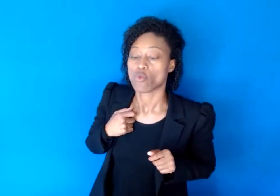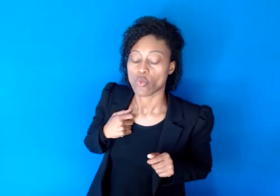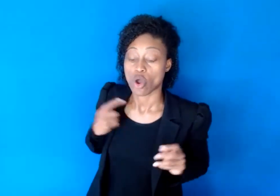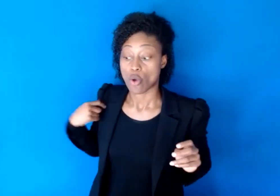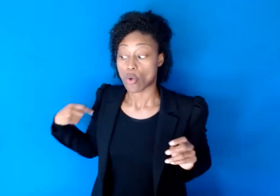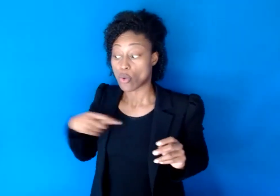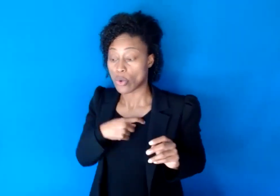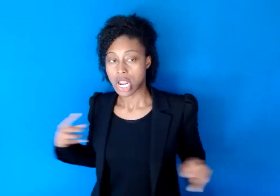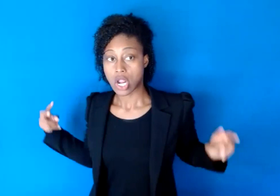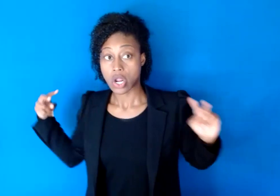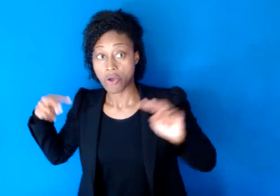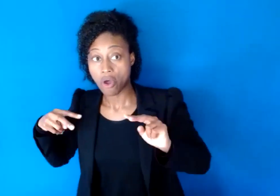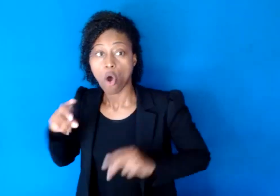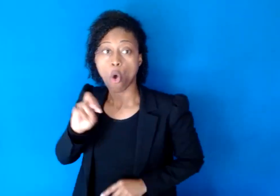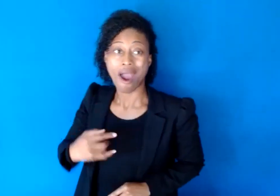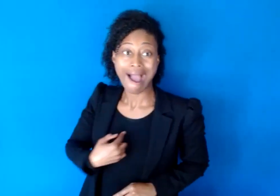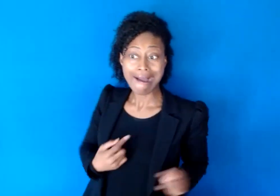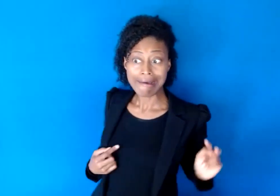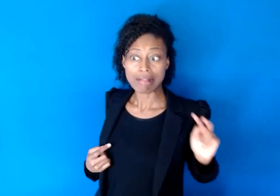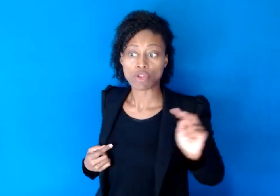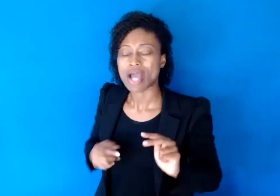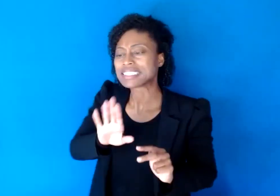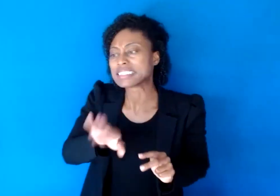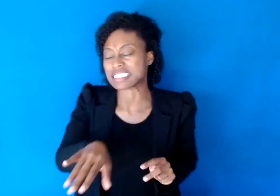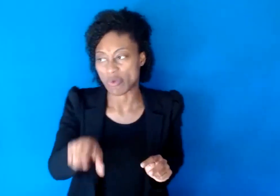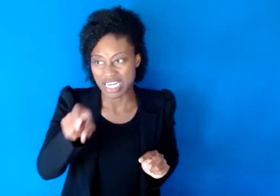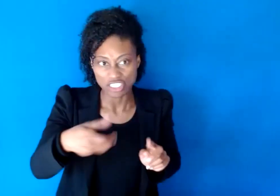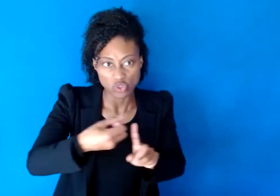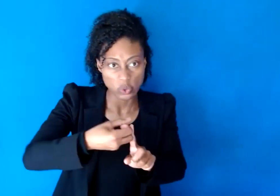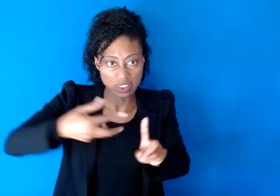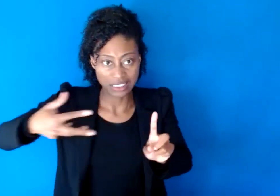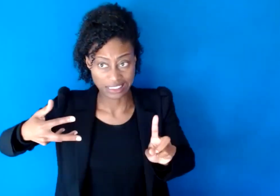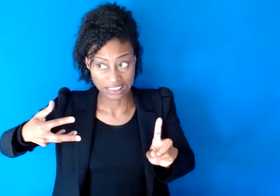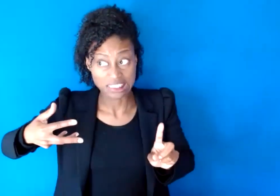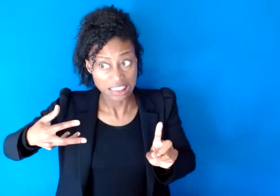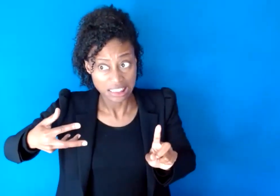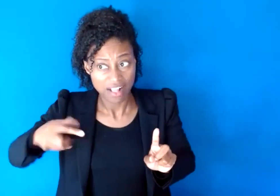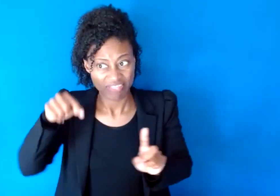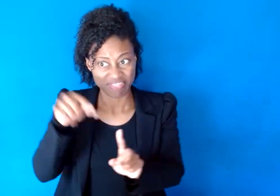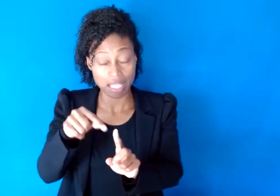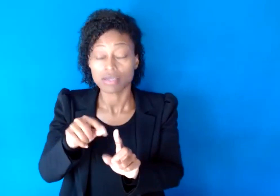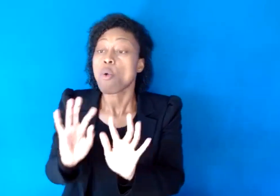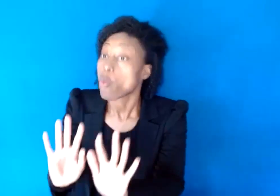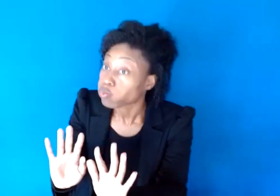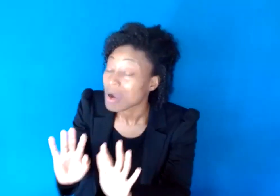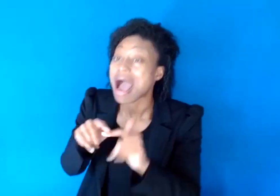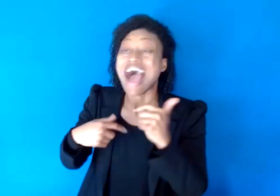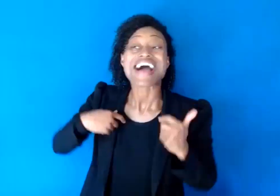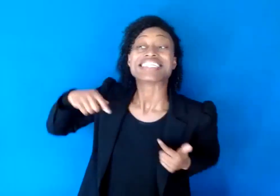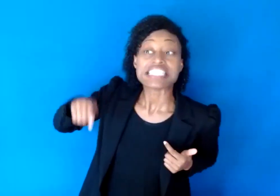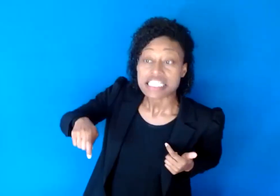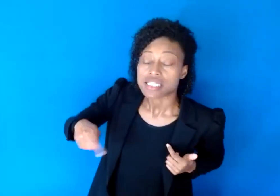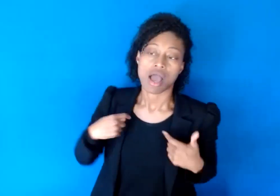manner. And it also gave me the confidence to say, hey, this is what I need and this is what I want for